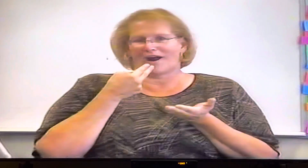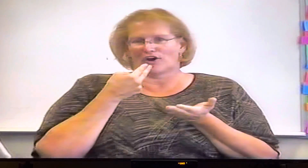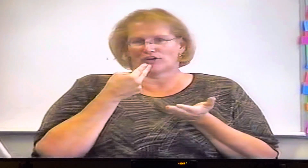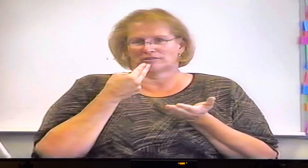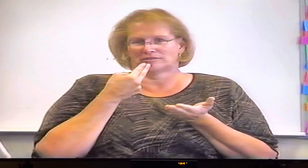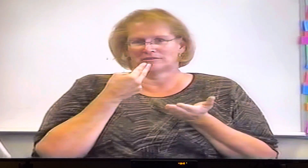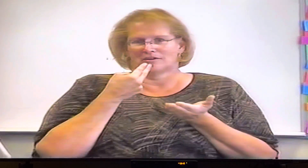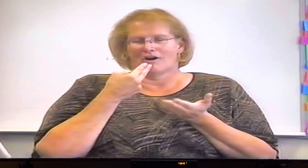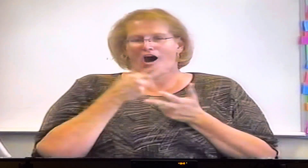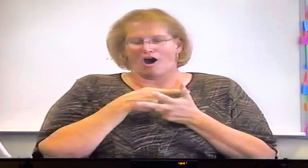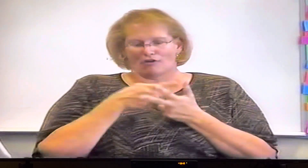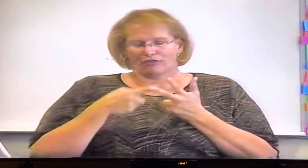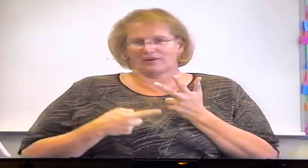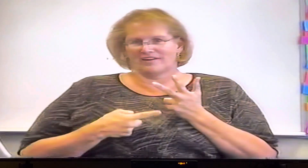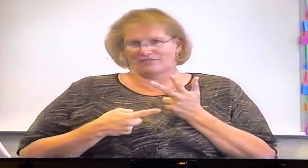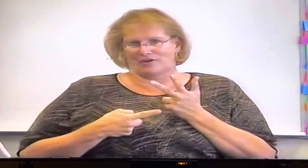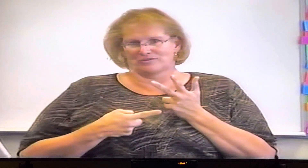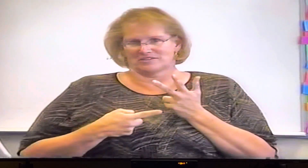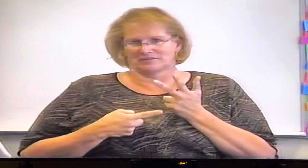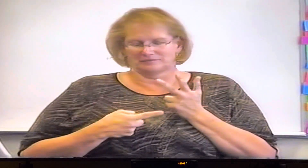silverware. All 3 of those.